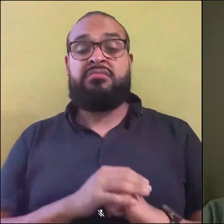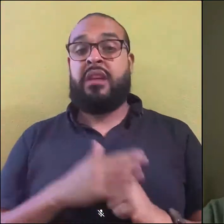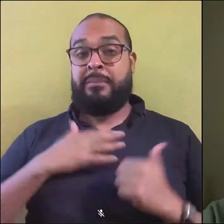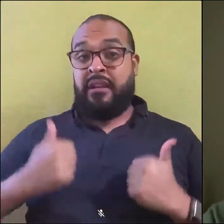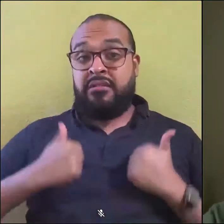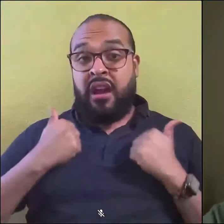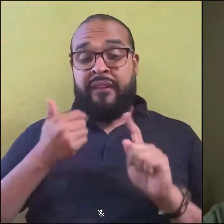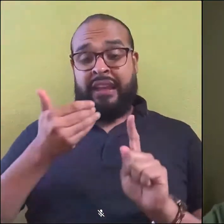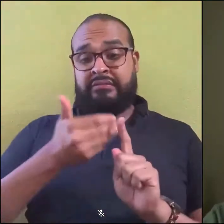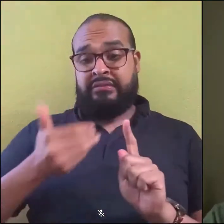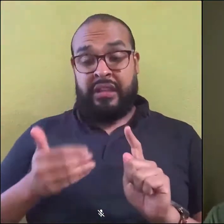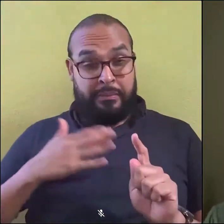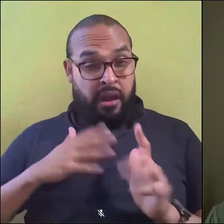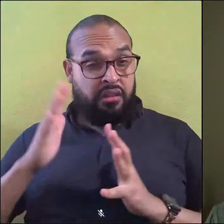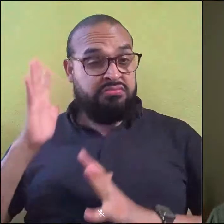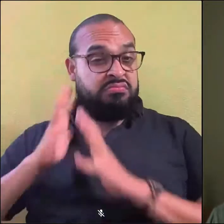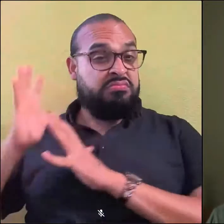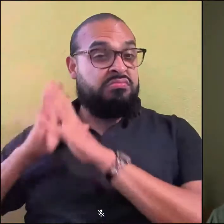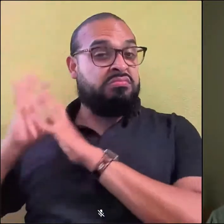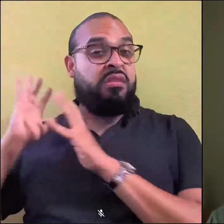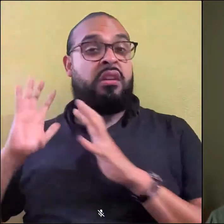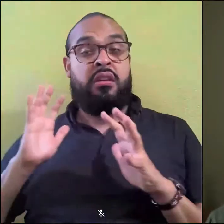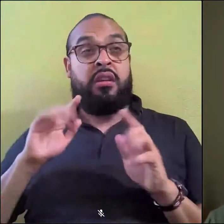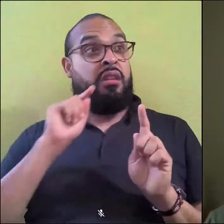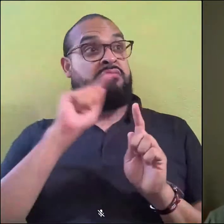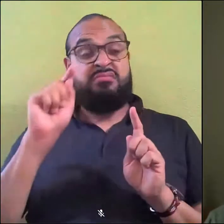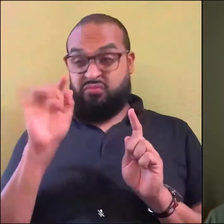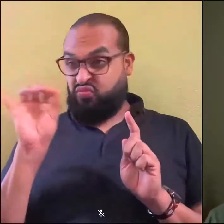of the other 8 billion people who are on the planet today.